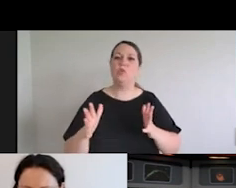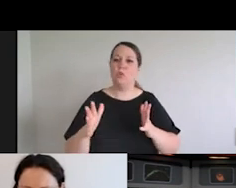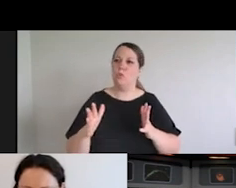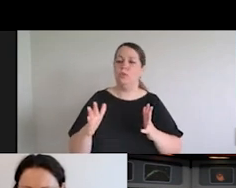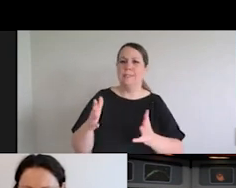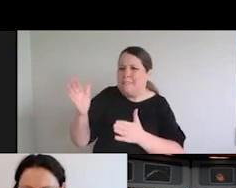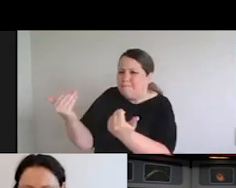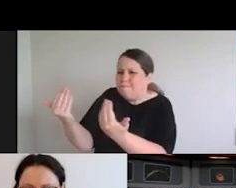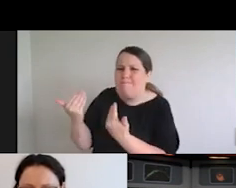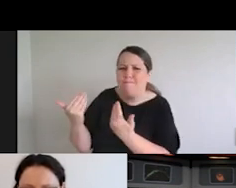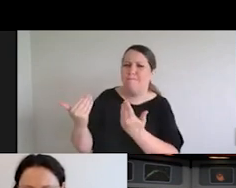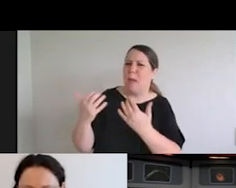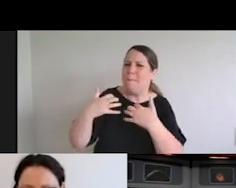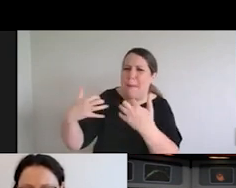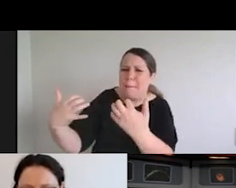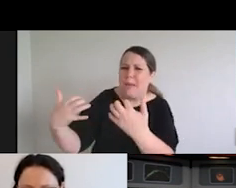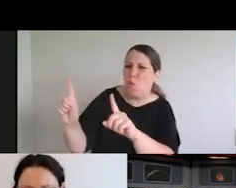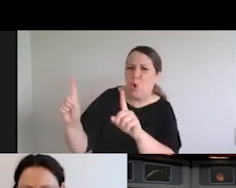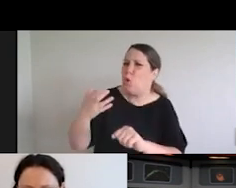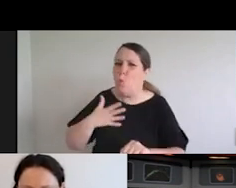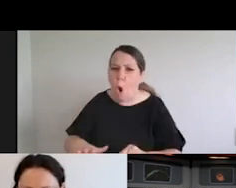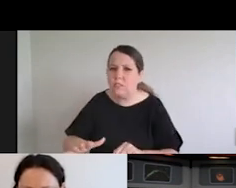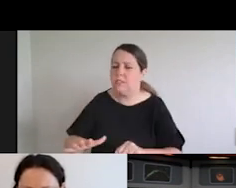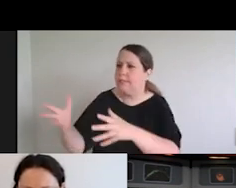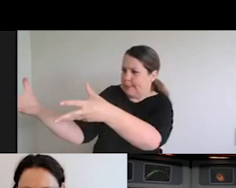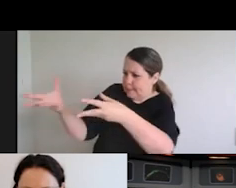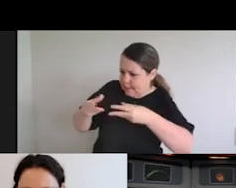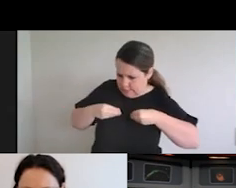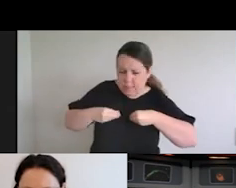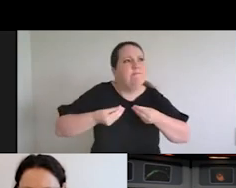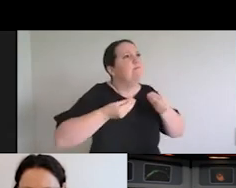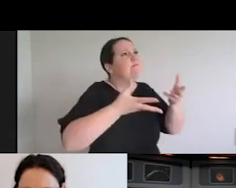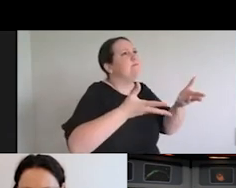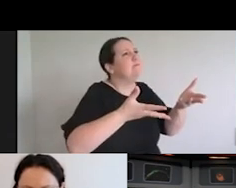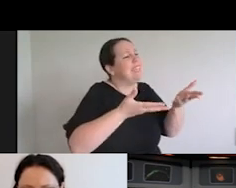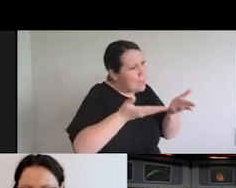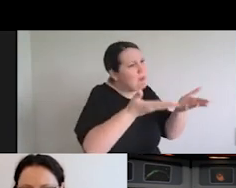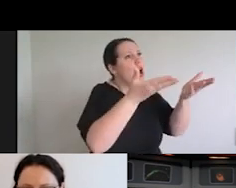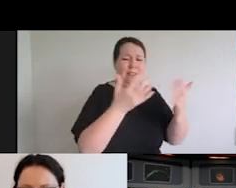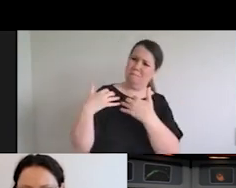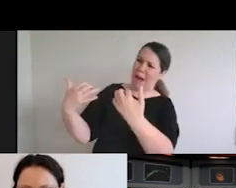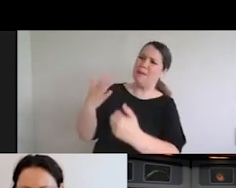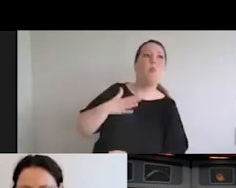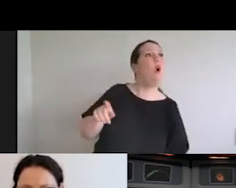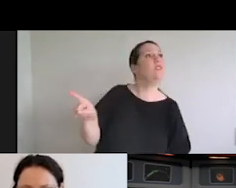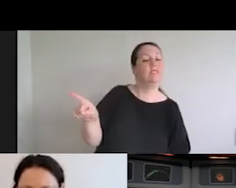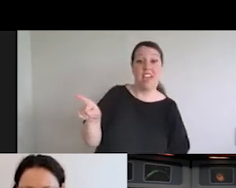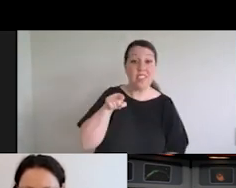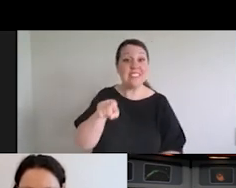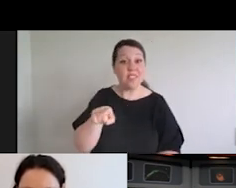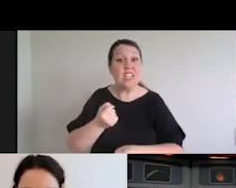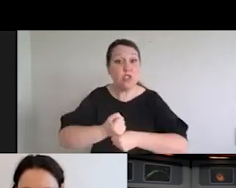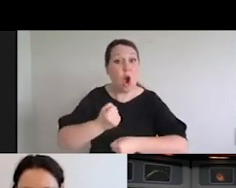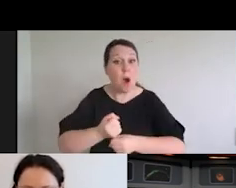also find within the public service, and we found this here, that there are individuals within the public service that can be